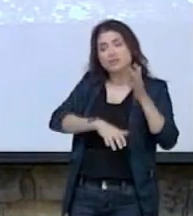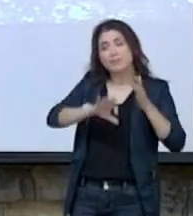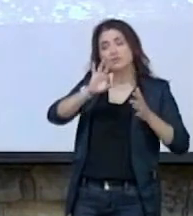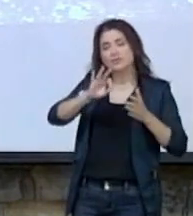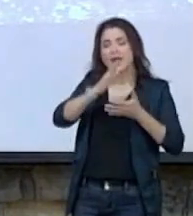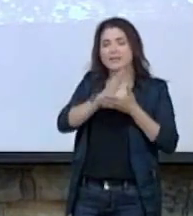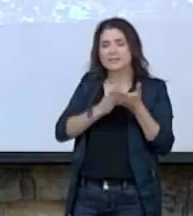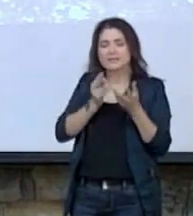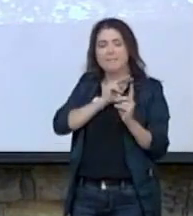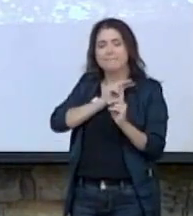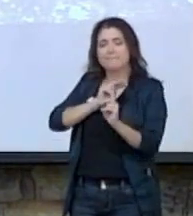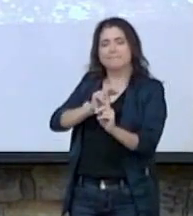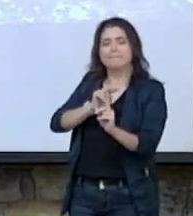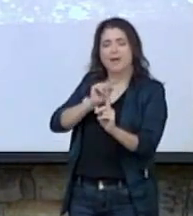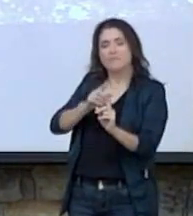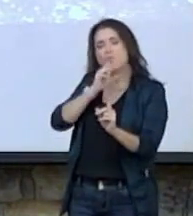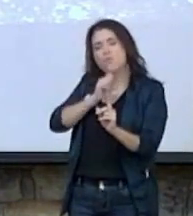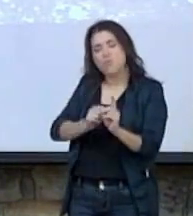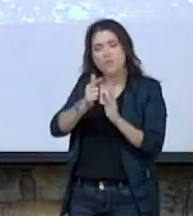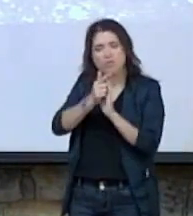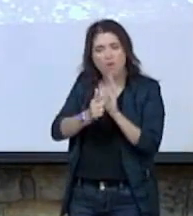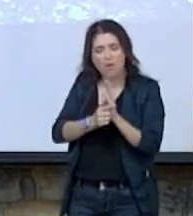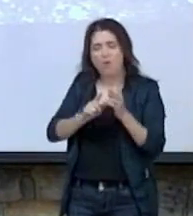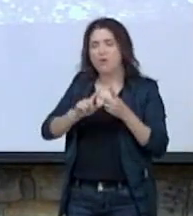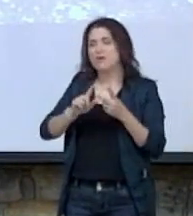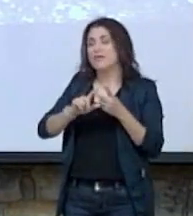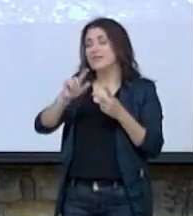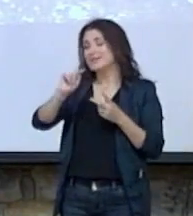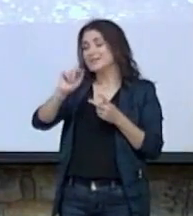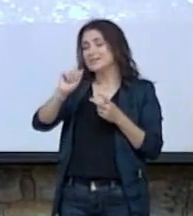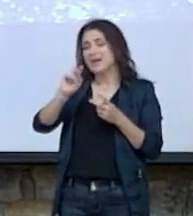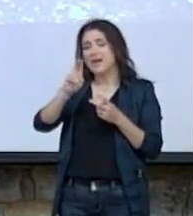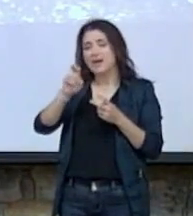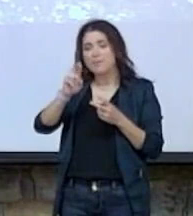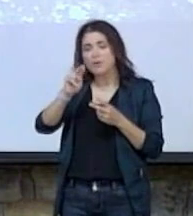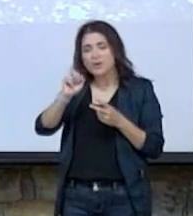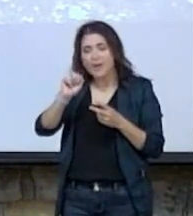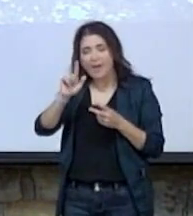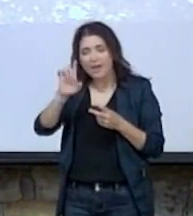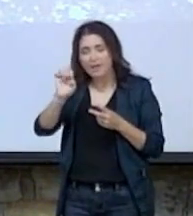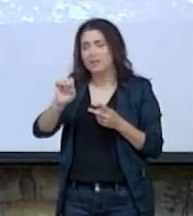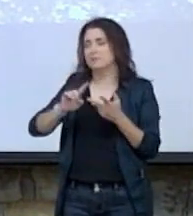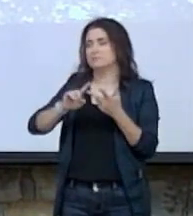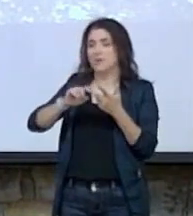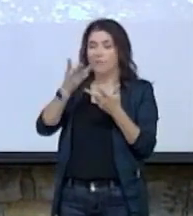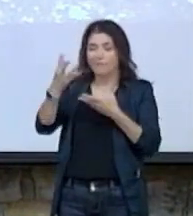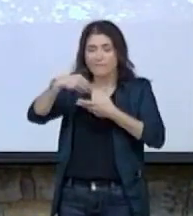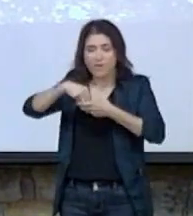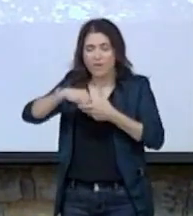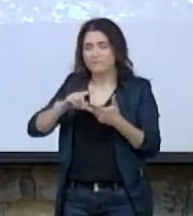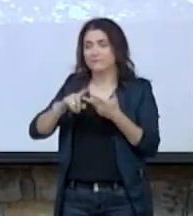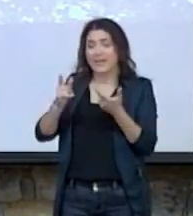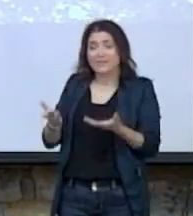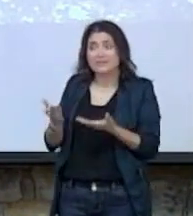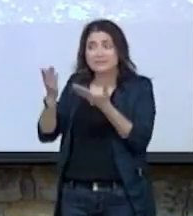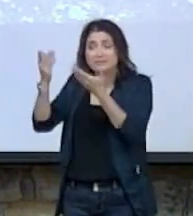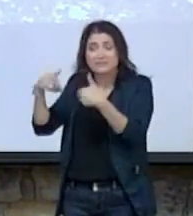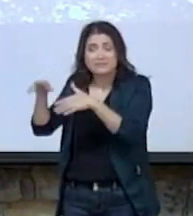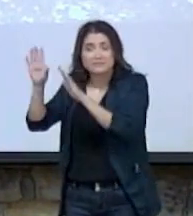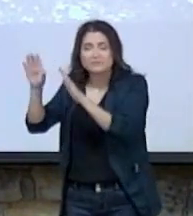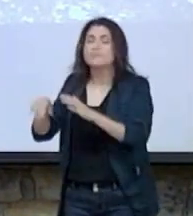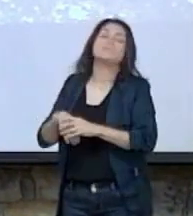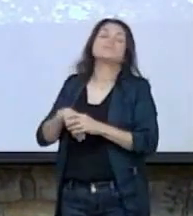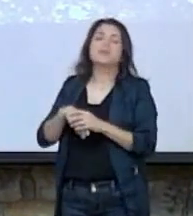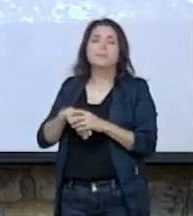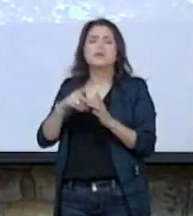aspects of the old law. He talks about the tabernacle and the things in the tabernacle. And he would talk about the sacrifices. But I want you to notice what he